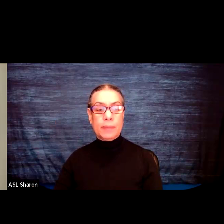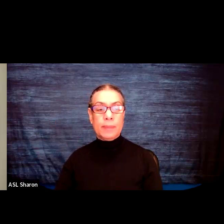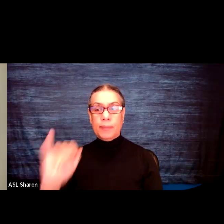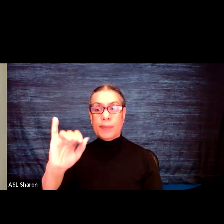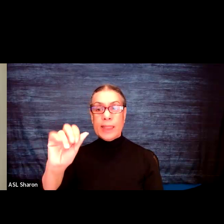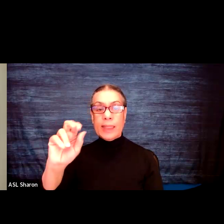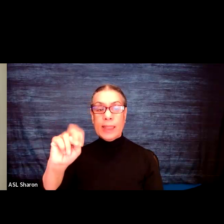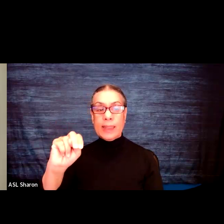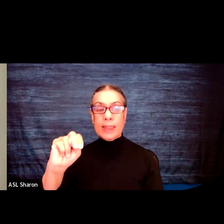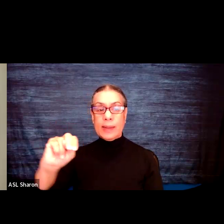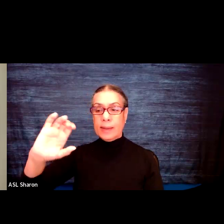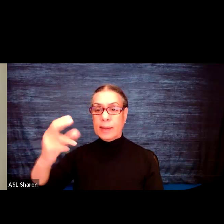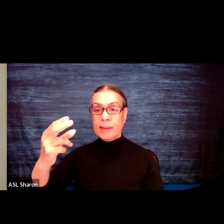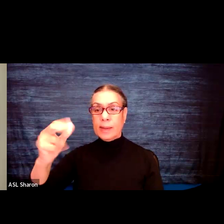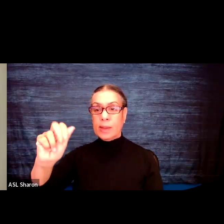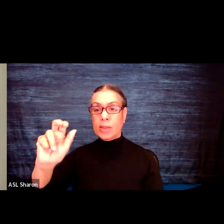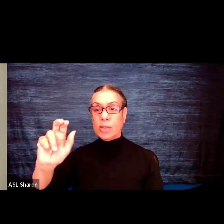Chan.